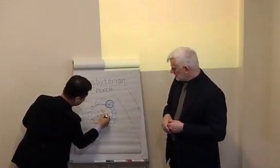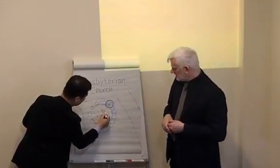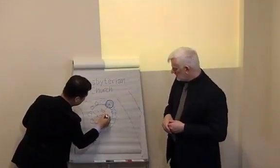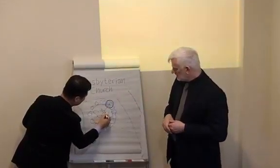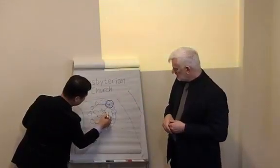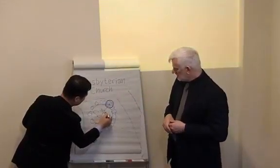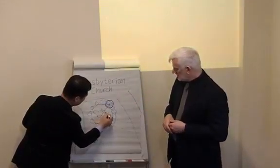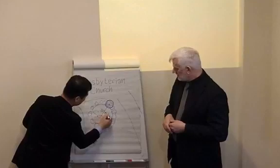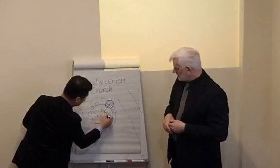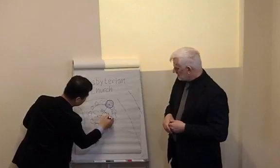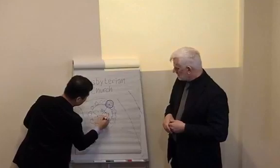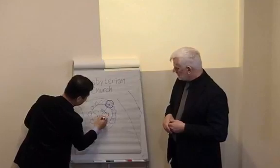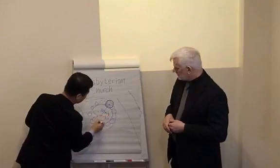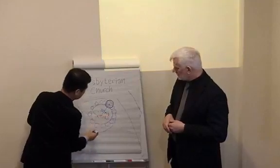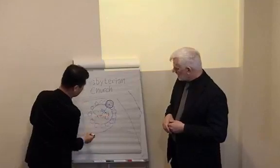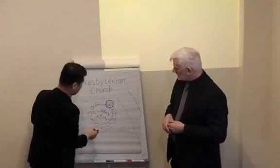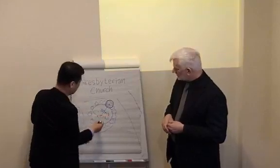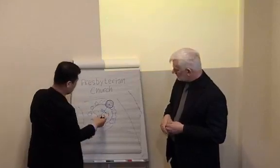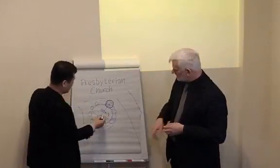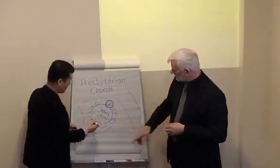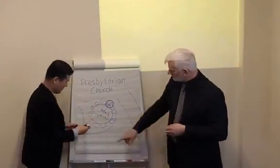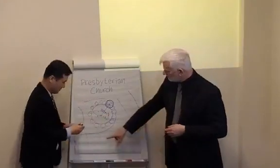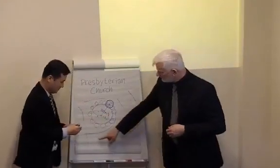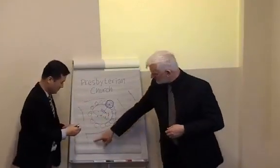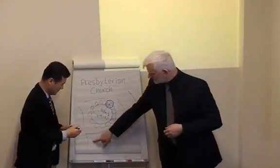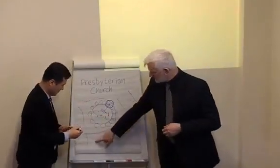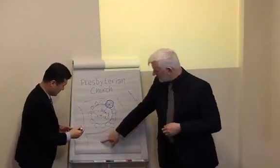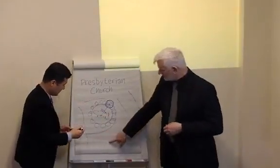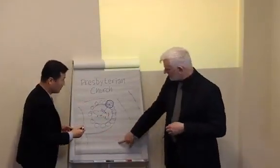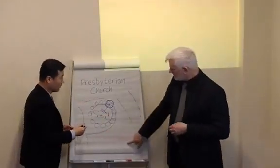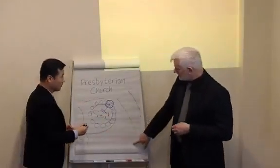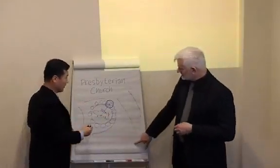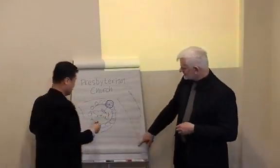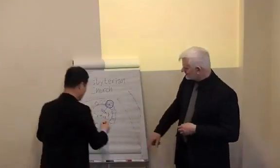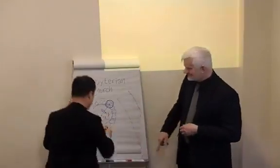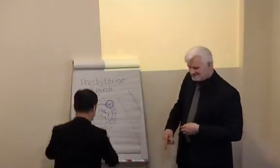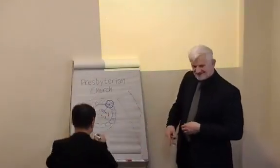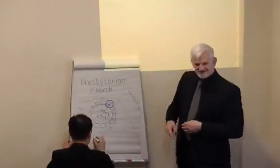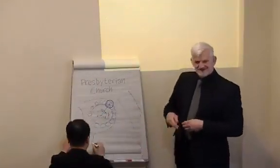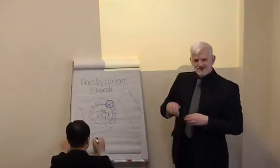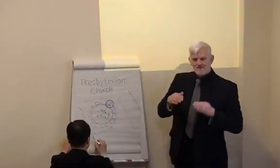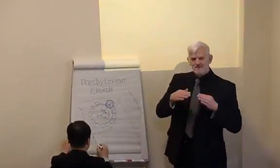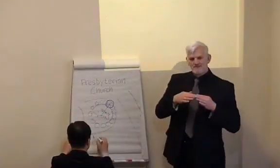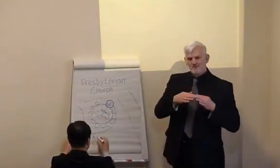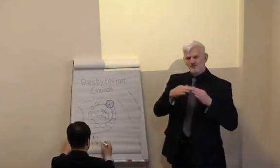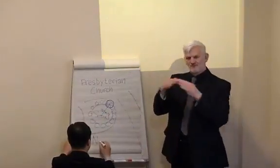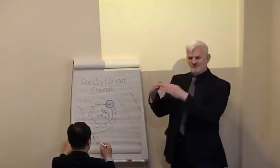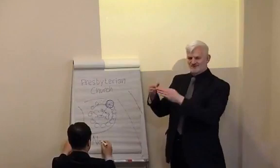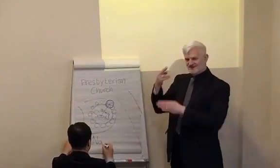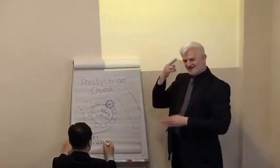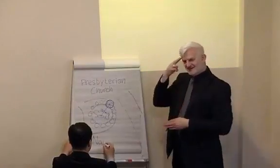30 minutes from center. Right. Yeah. Do you the name of that? Yes, Namyangju.